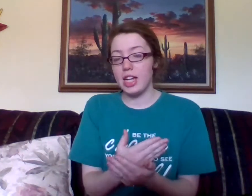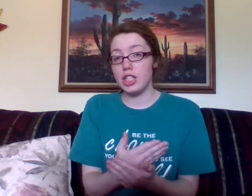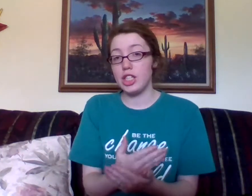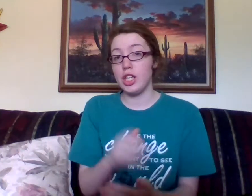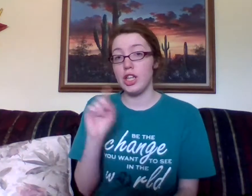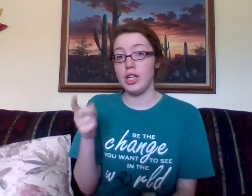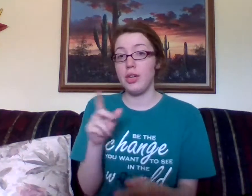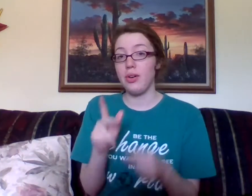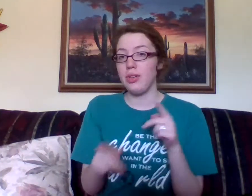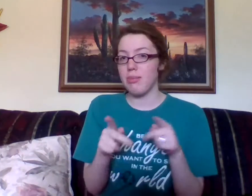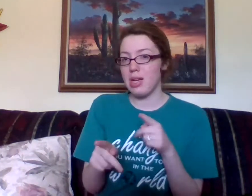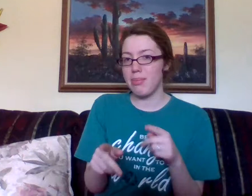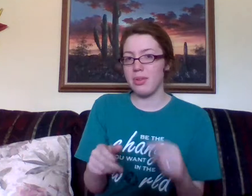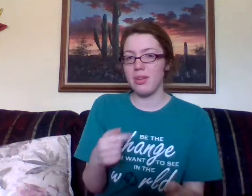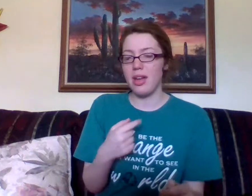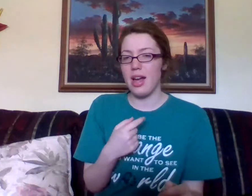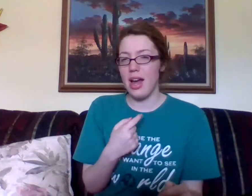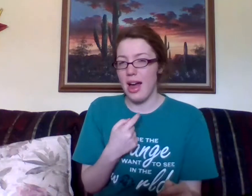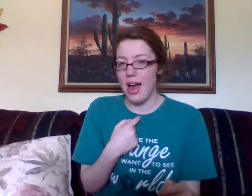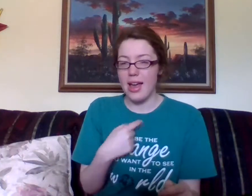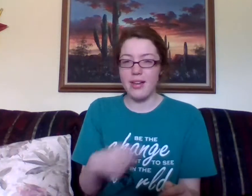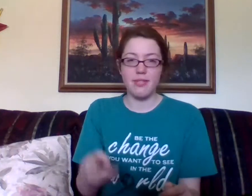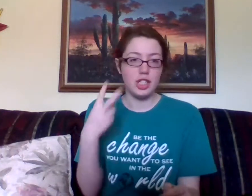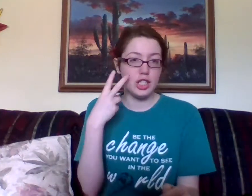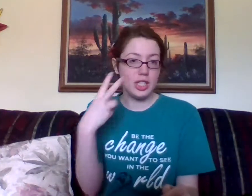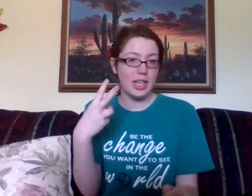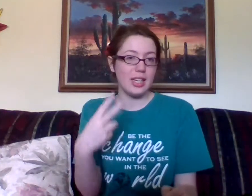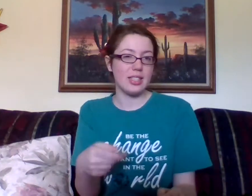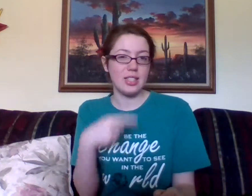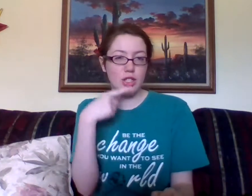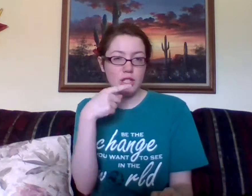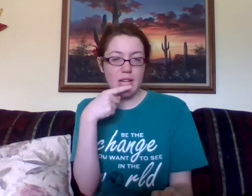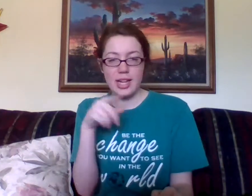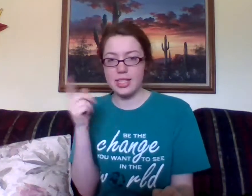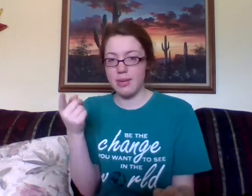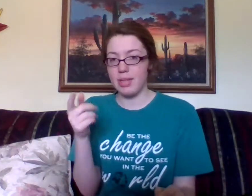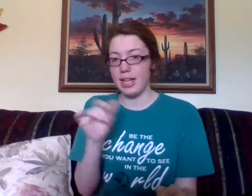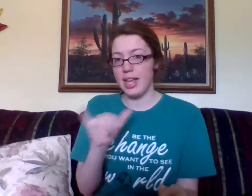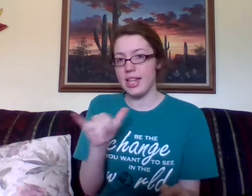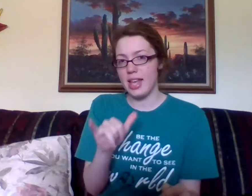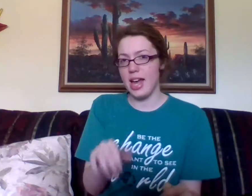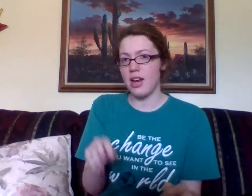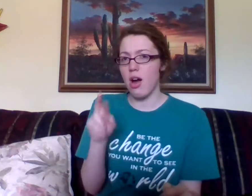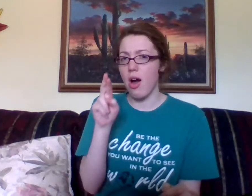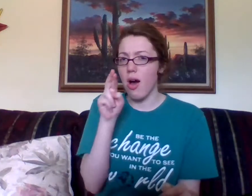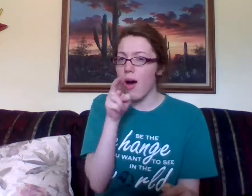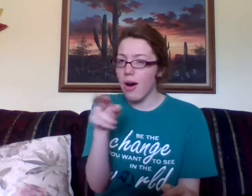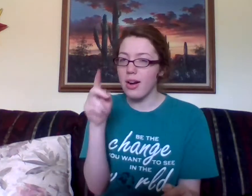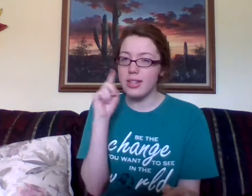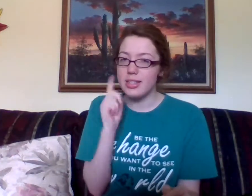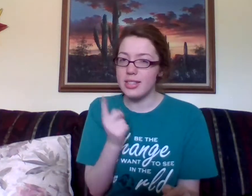fact, the only people I've seen say something like that are